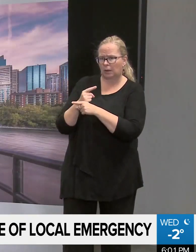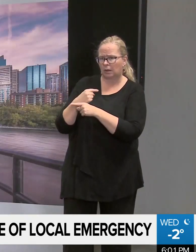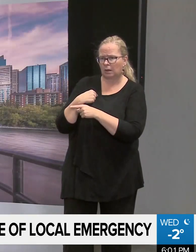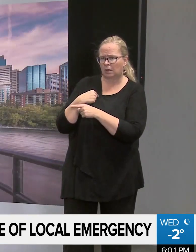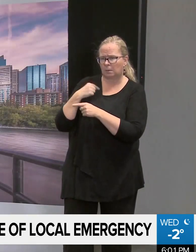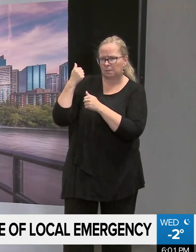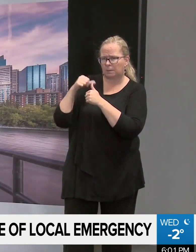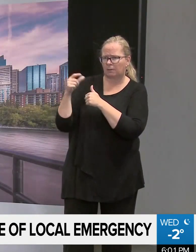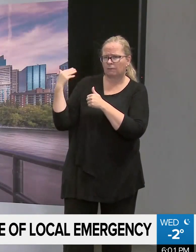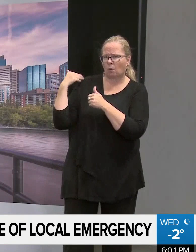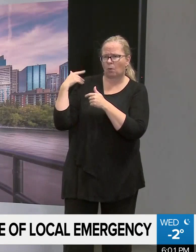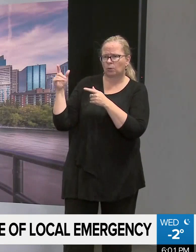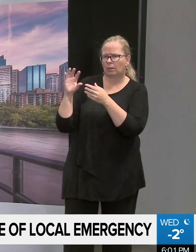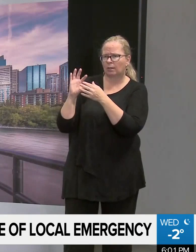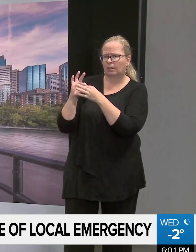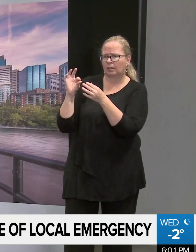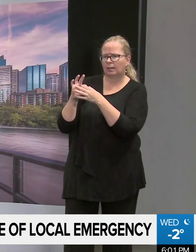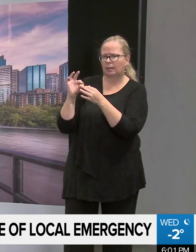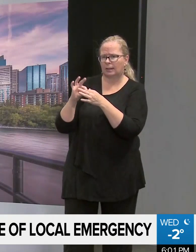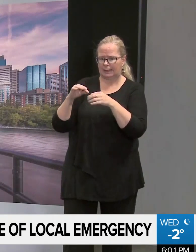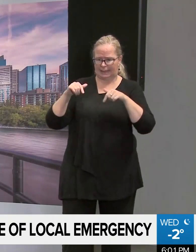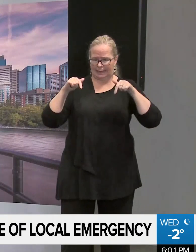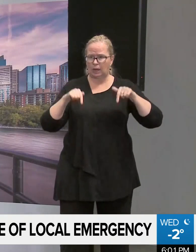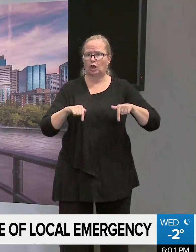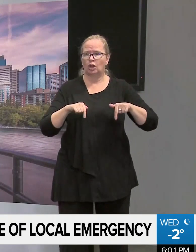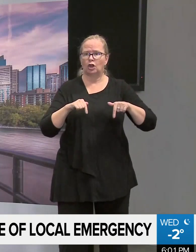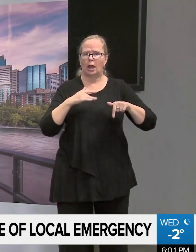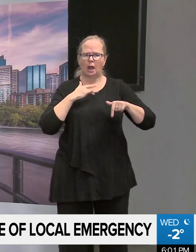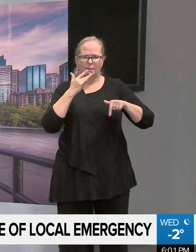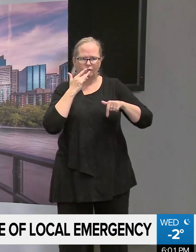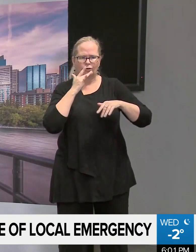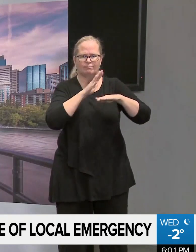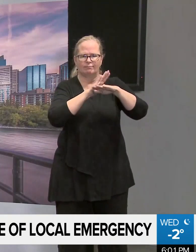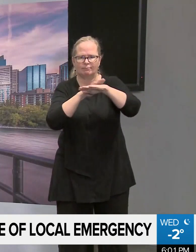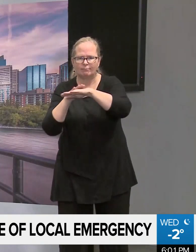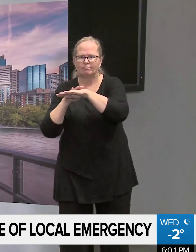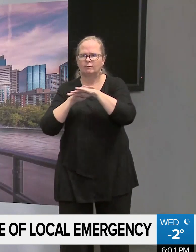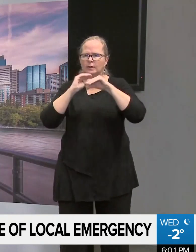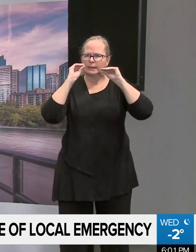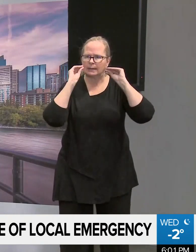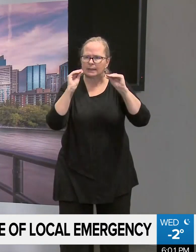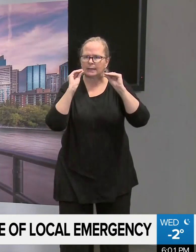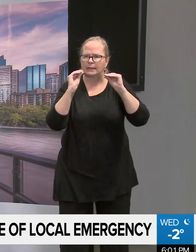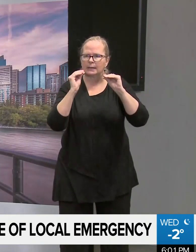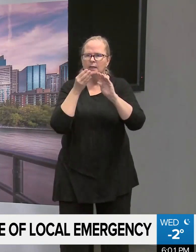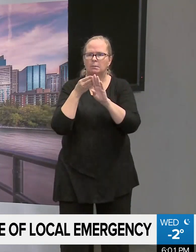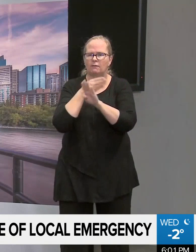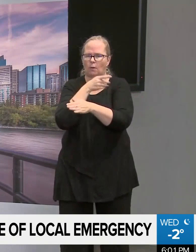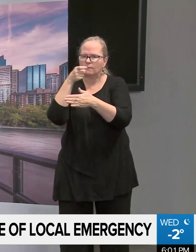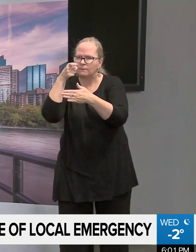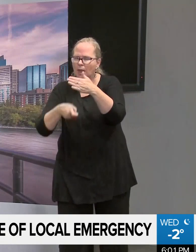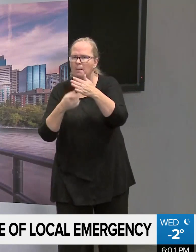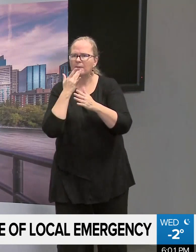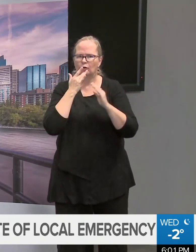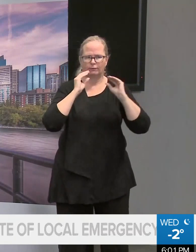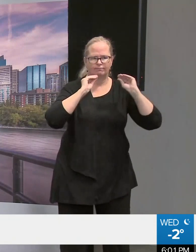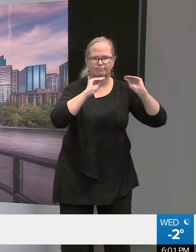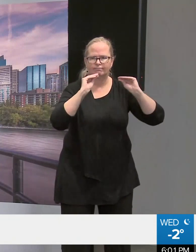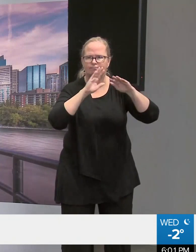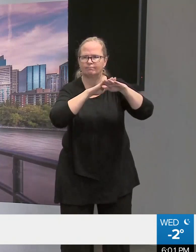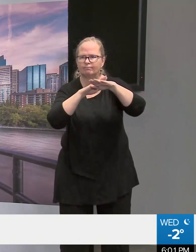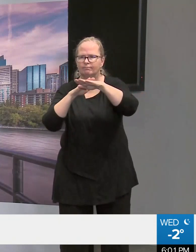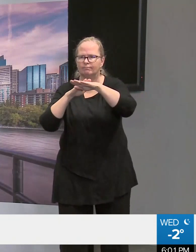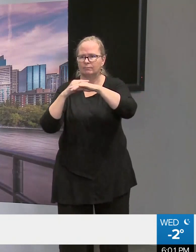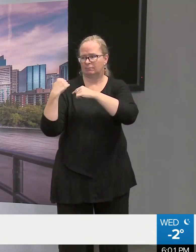We're always about education before enforcement, but if you don't know by now, there's no point in educating you anymore. It's been 9